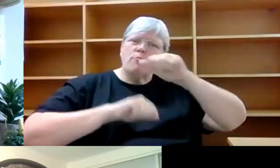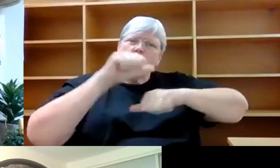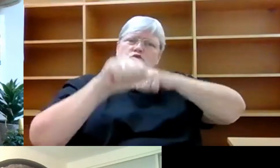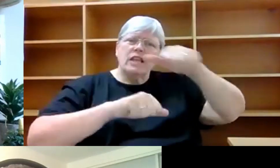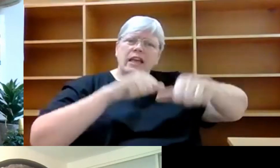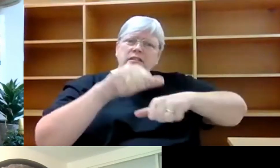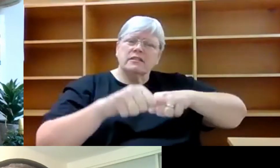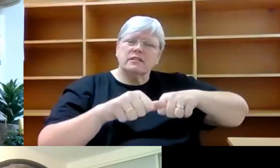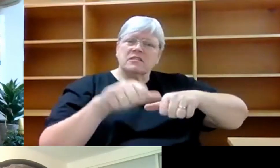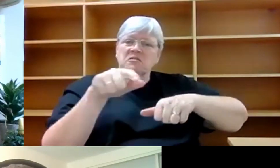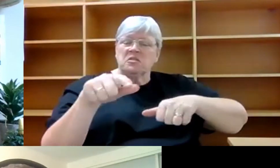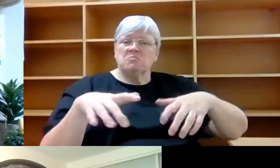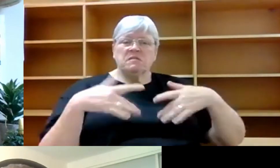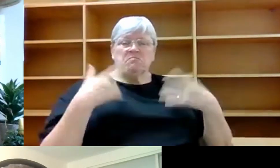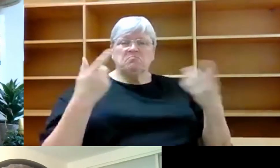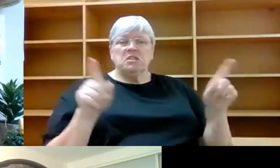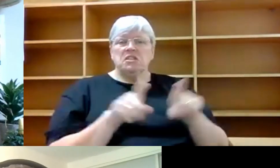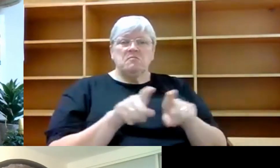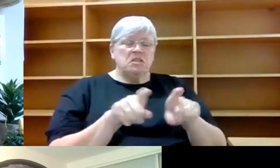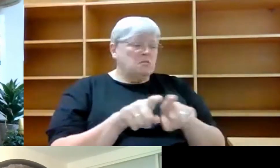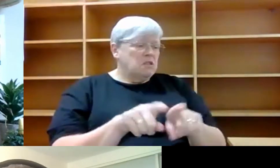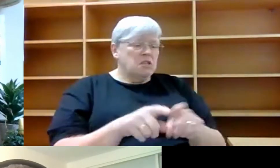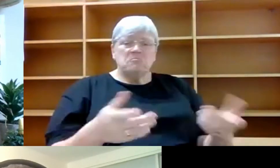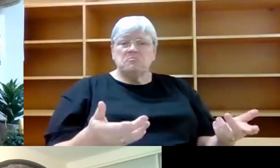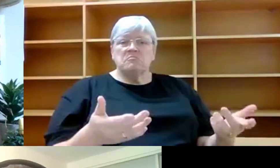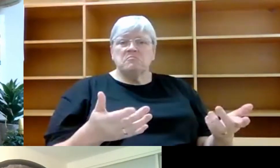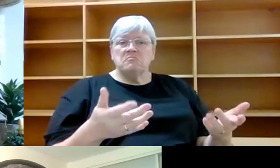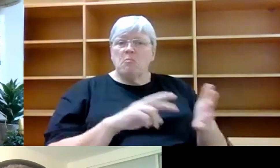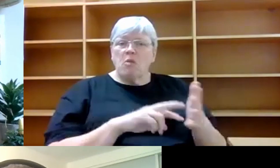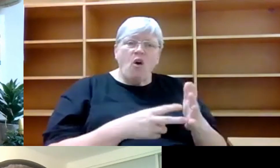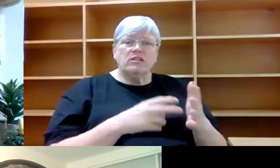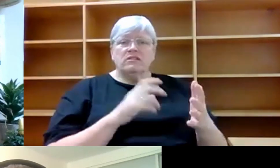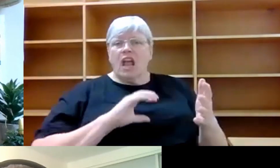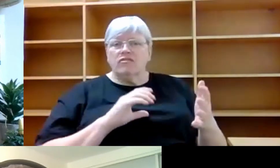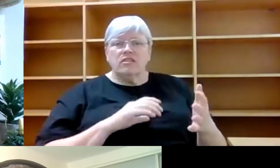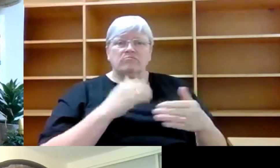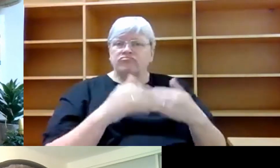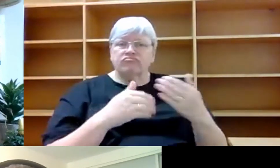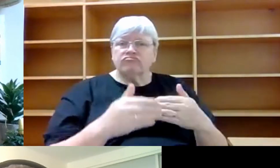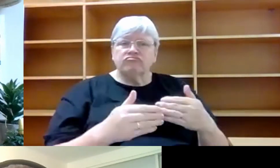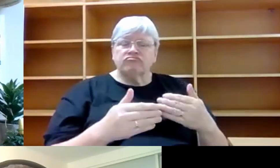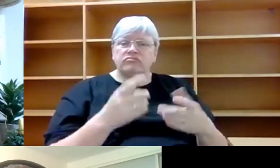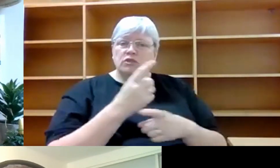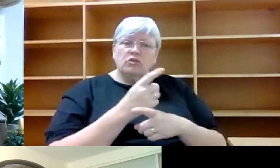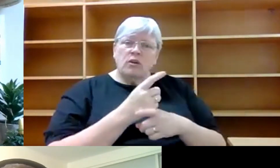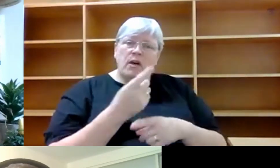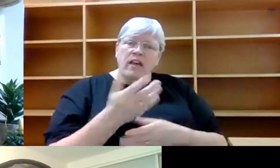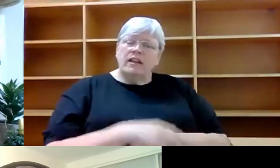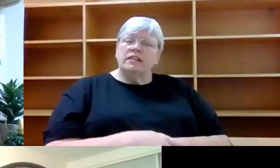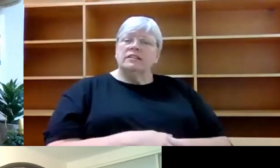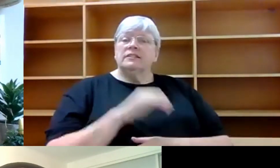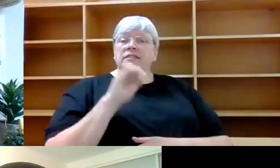all, or were you just like, this is the same, like it's still just like plot, character? Could you talk a bit about that?